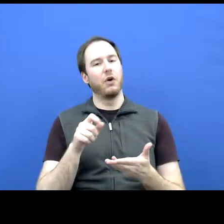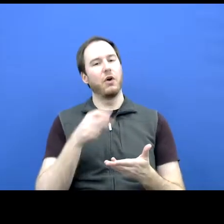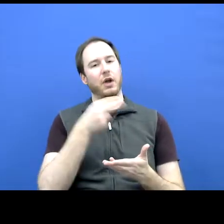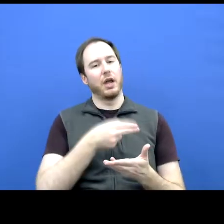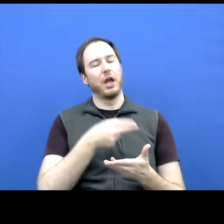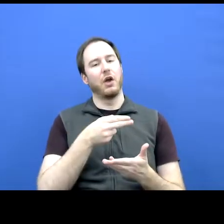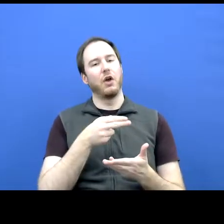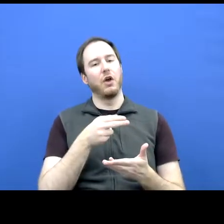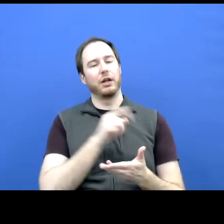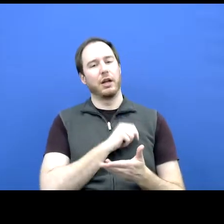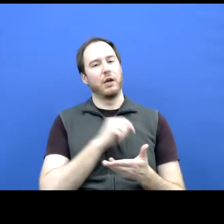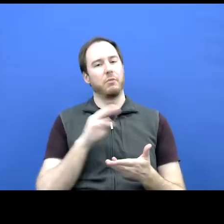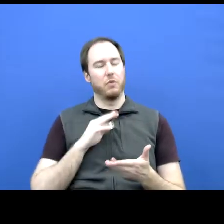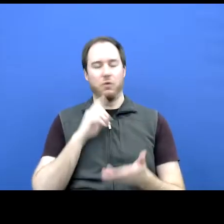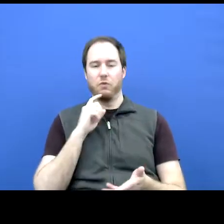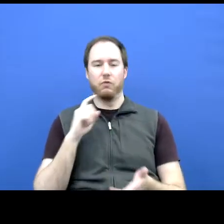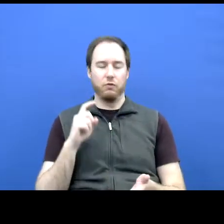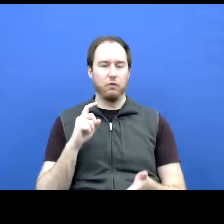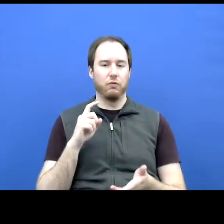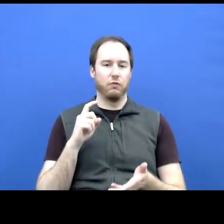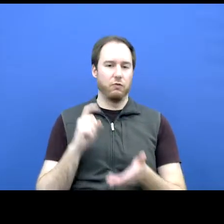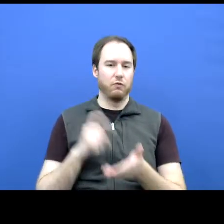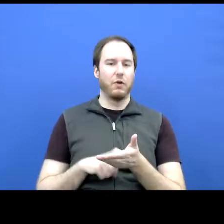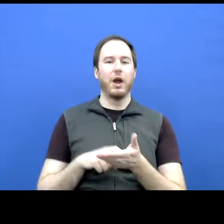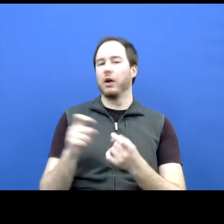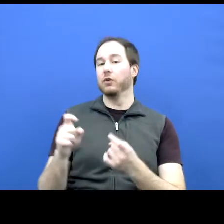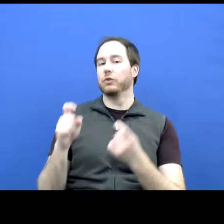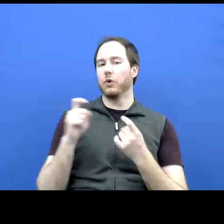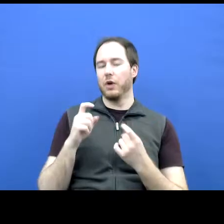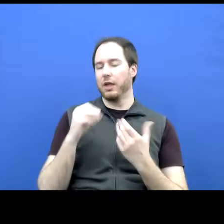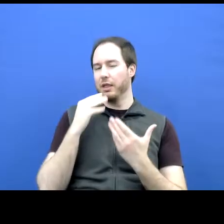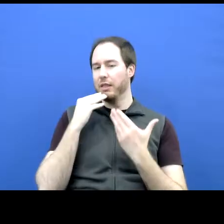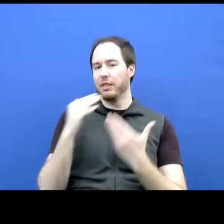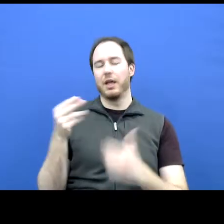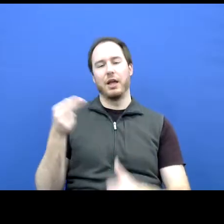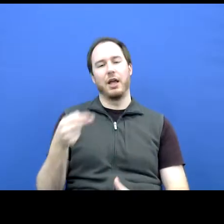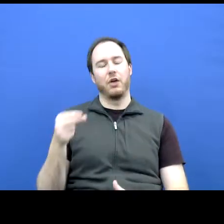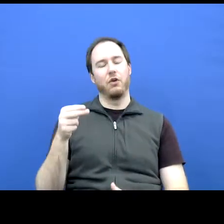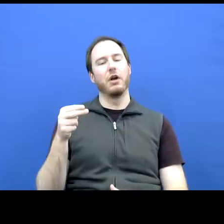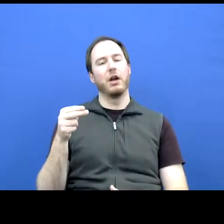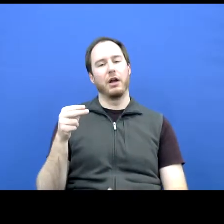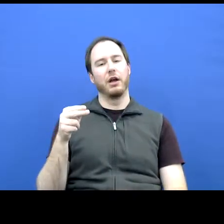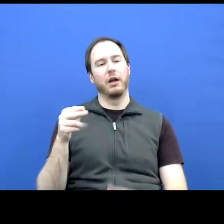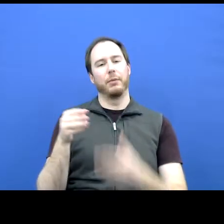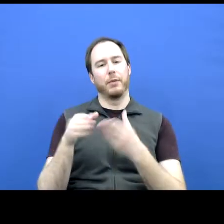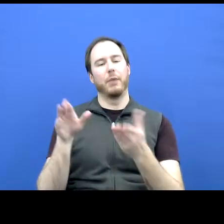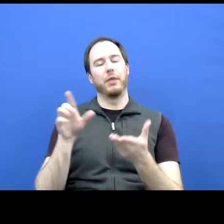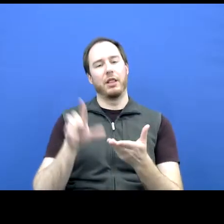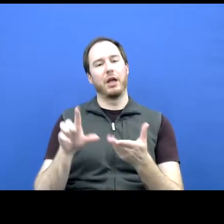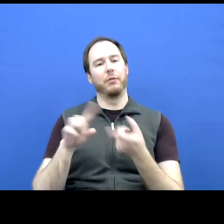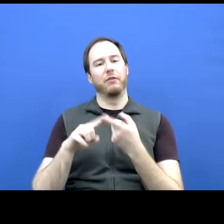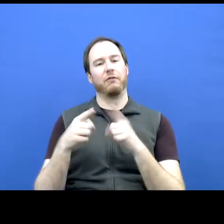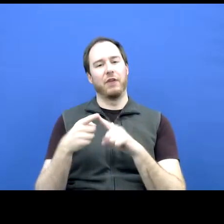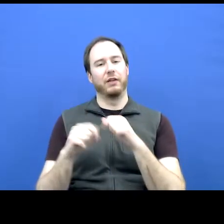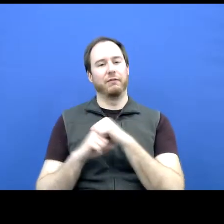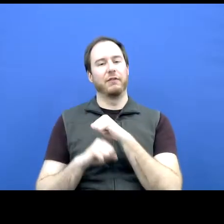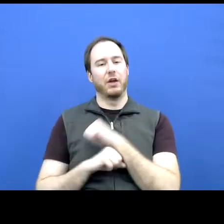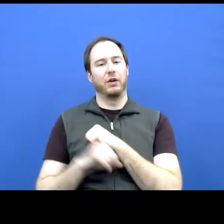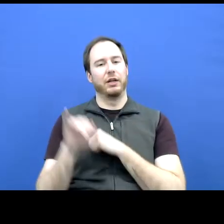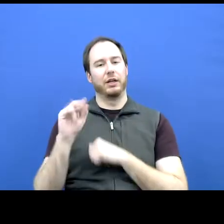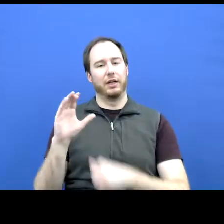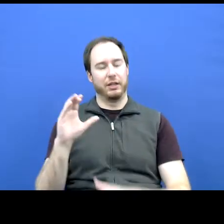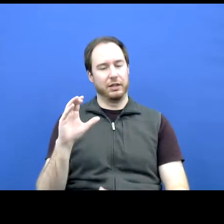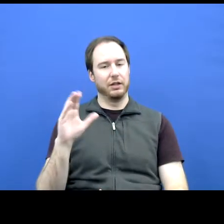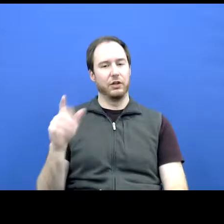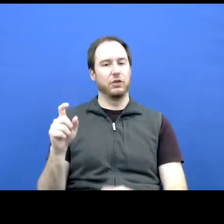Henrietta Town Board acknowledges the donation and thanks the Henrietta Public Library Friends and Foundation,